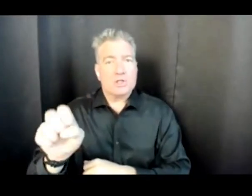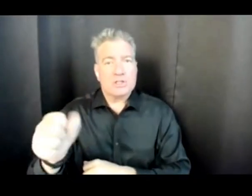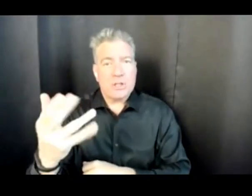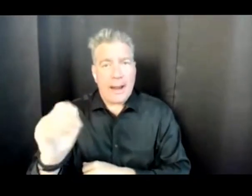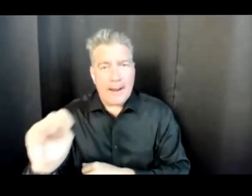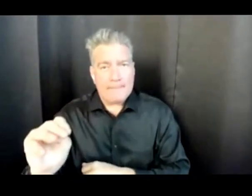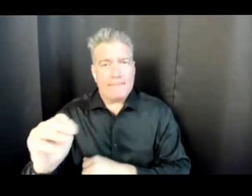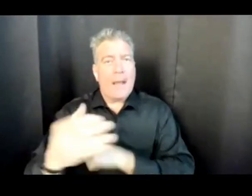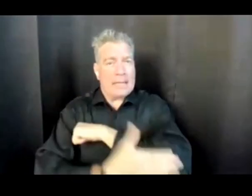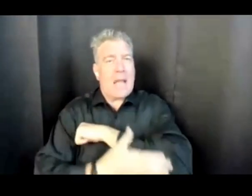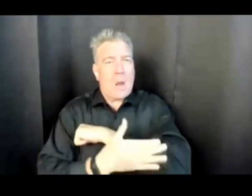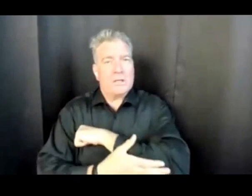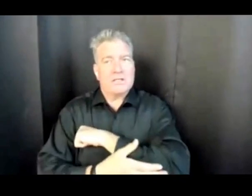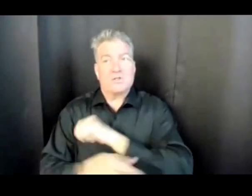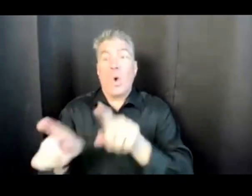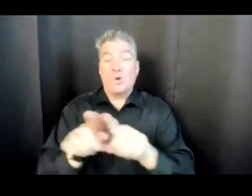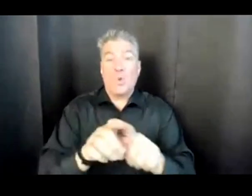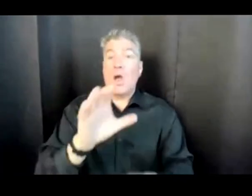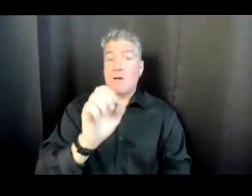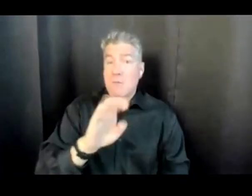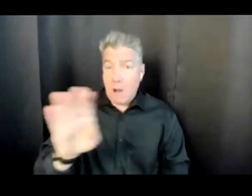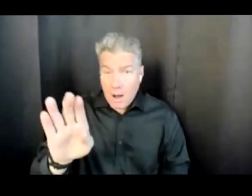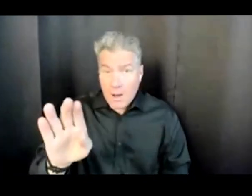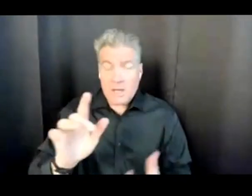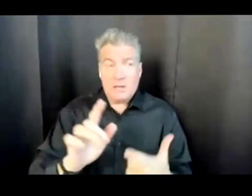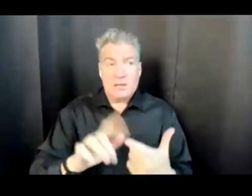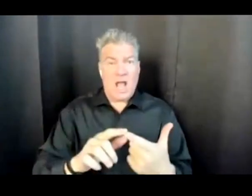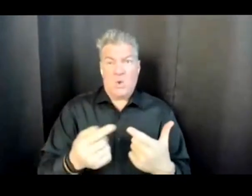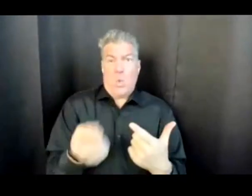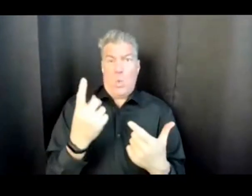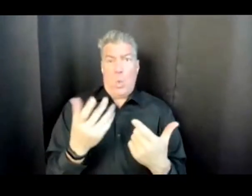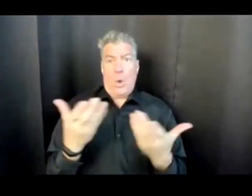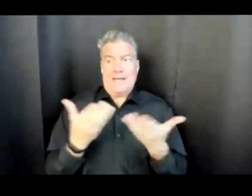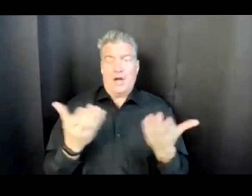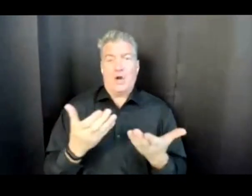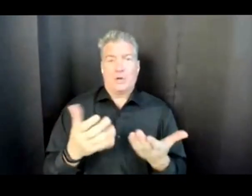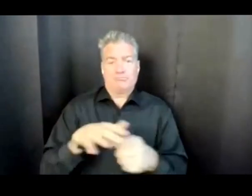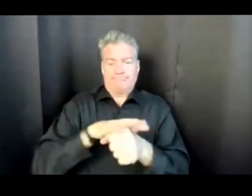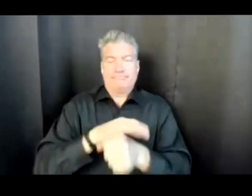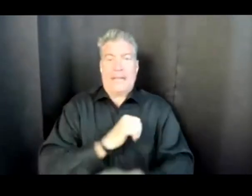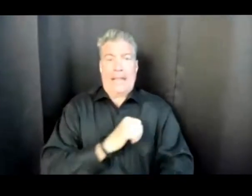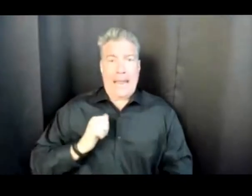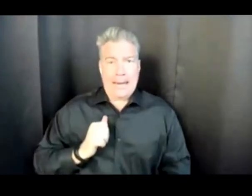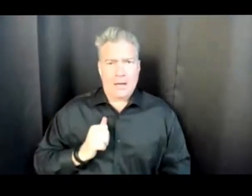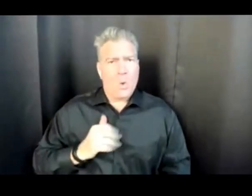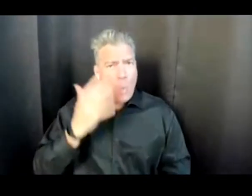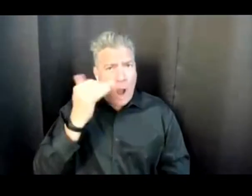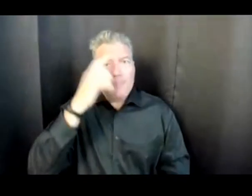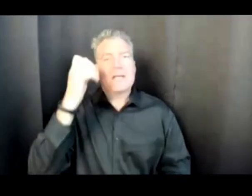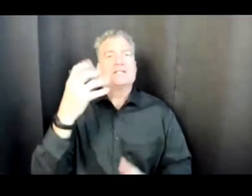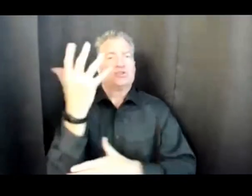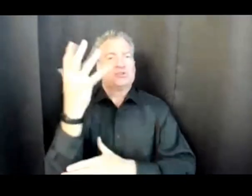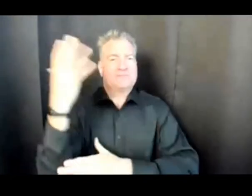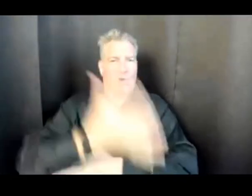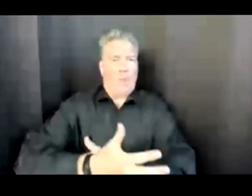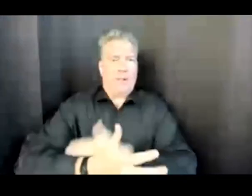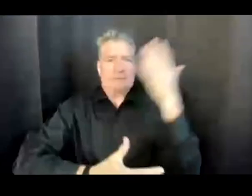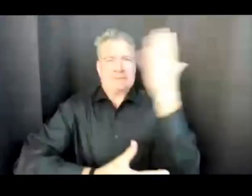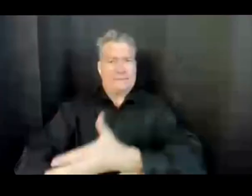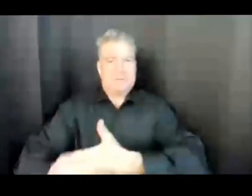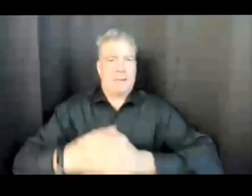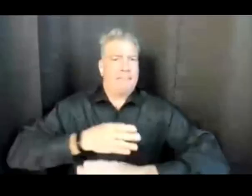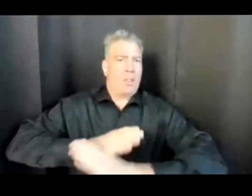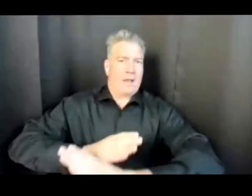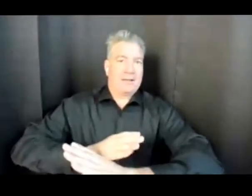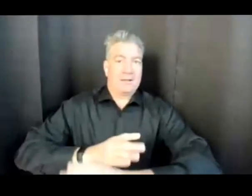counties, as well as Cobb, and one here in Metro Atlanta. This is due to trees falling. And so we are